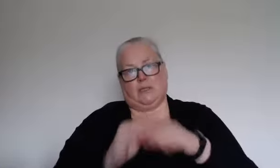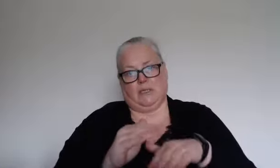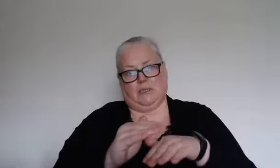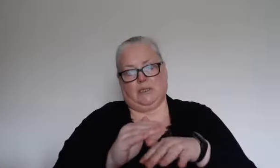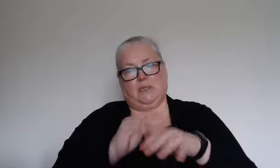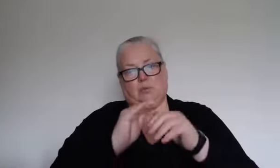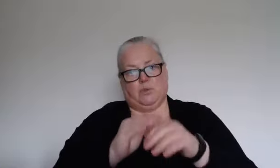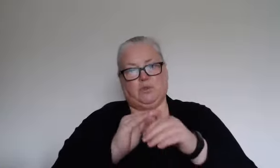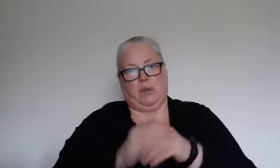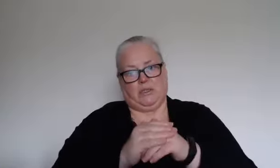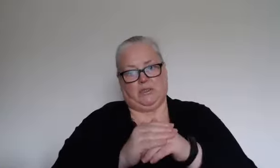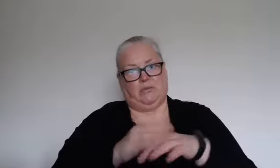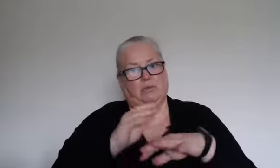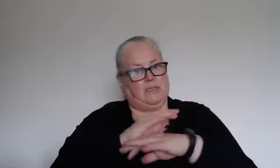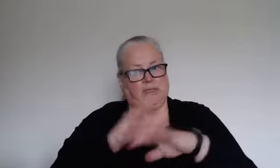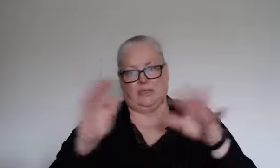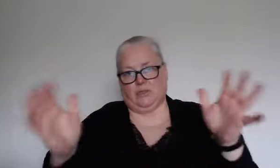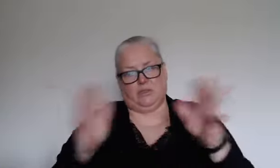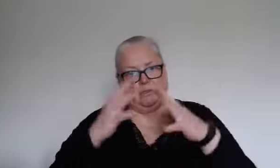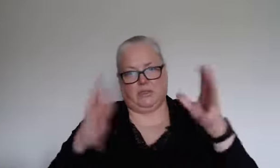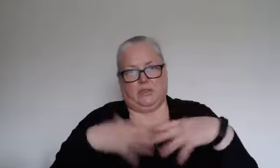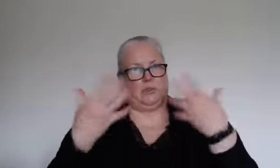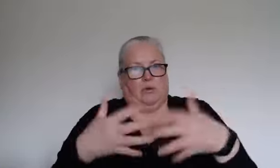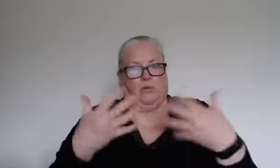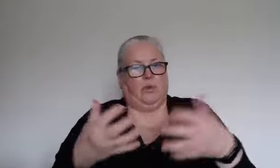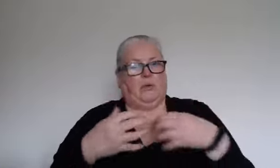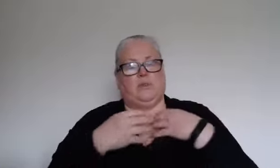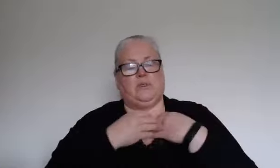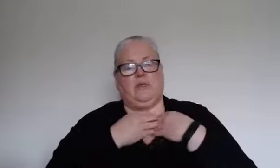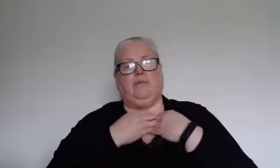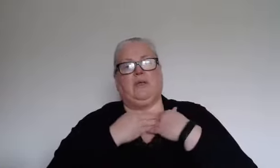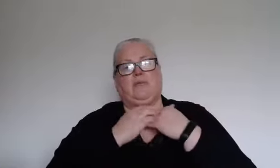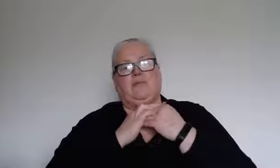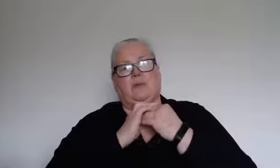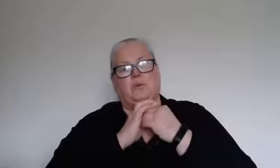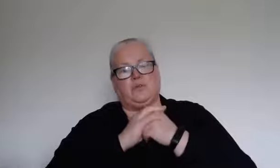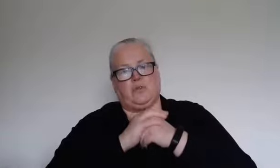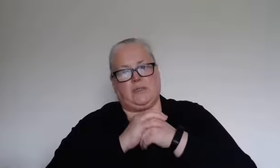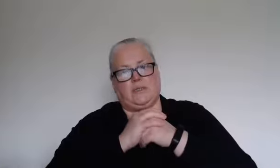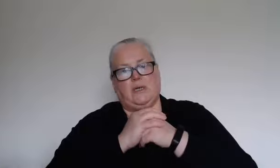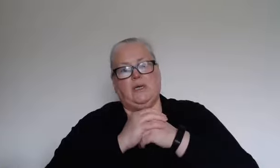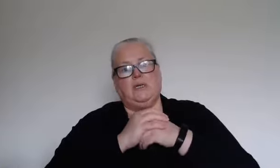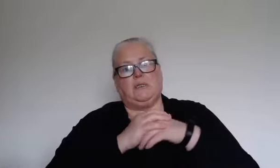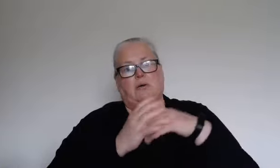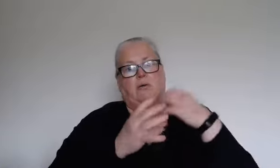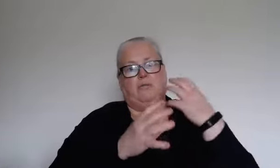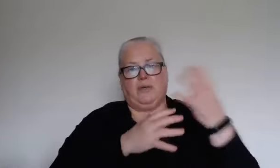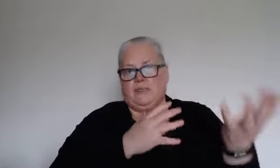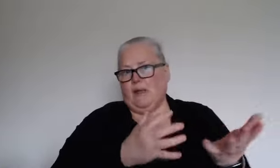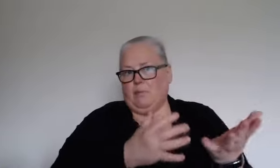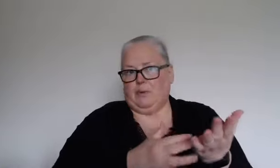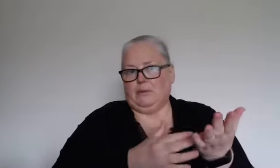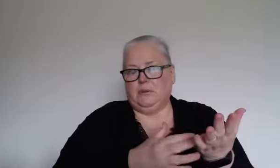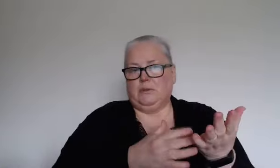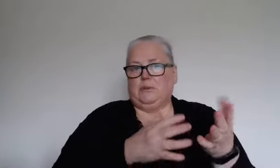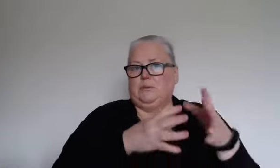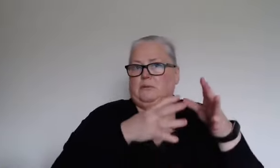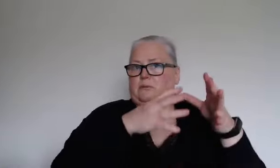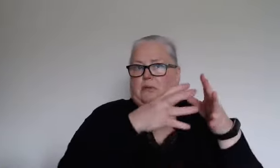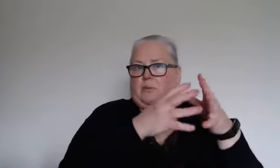steady is much better. As I said, you'll only start to overwhelm yourself and feel more stressed. So, for example, an